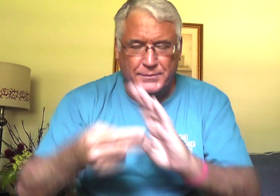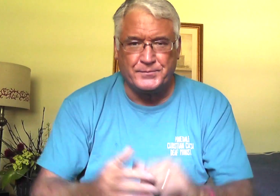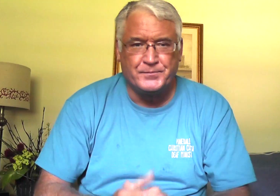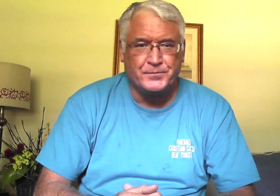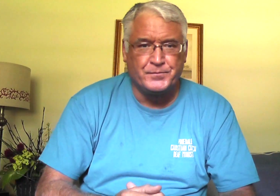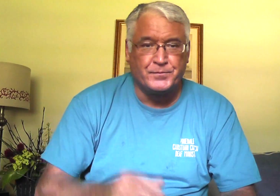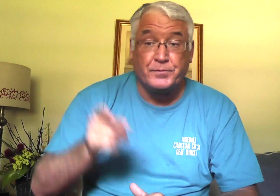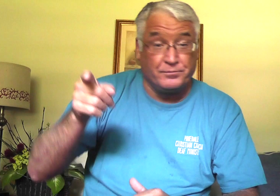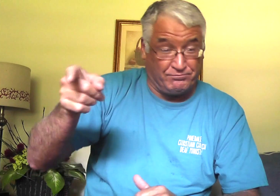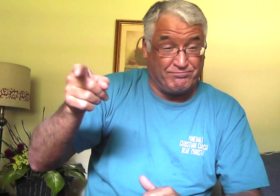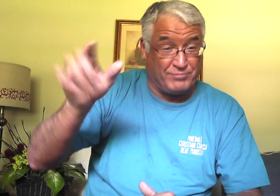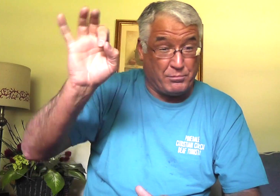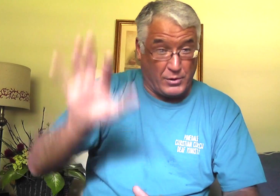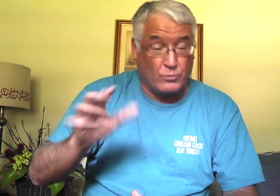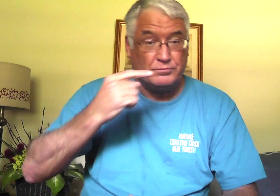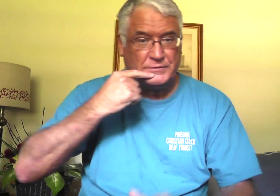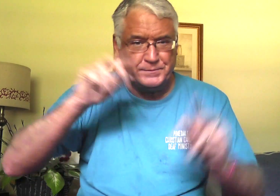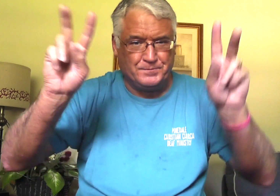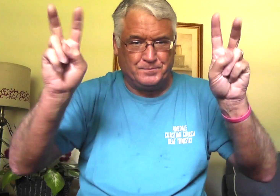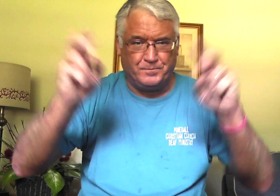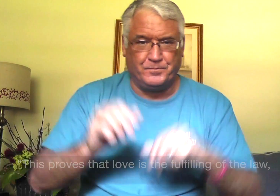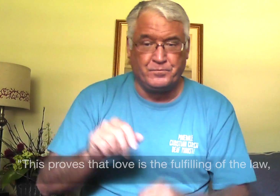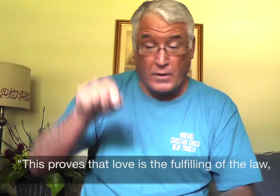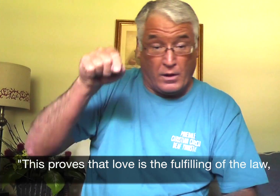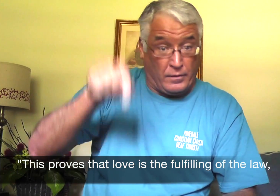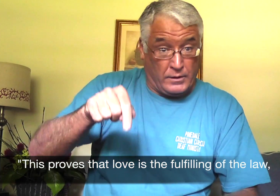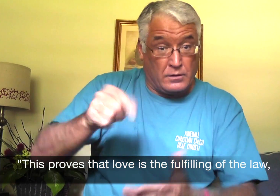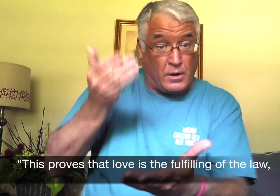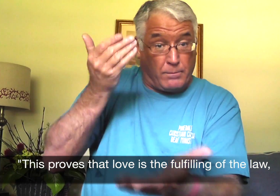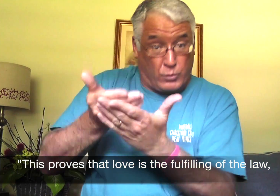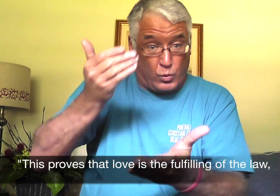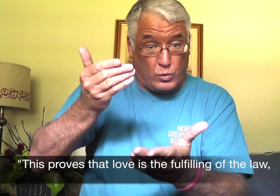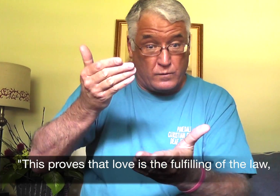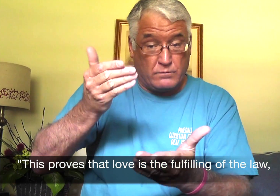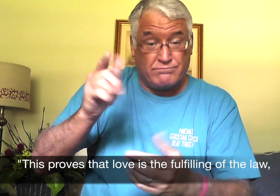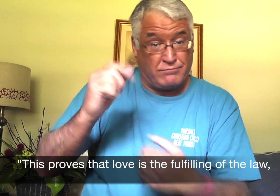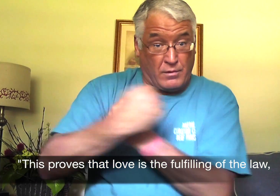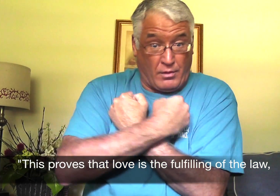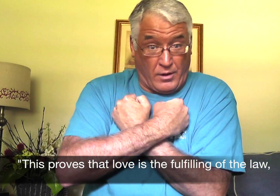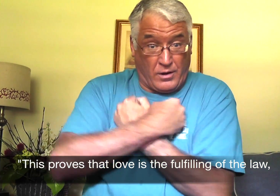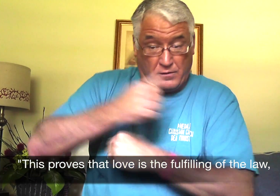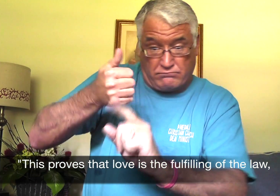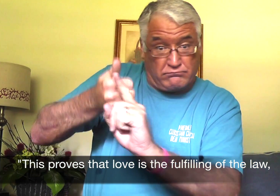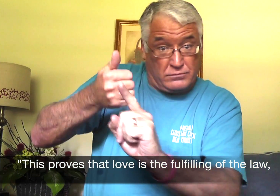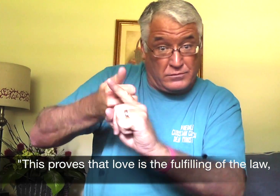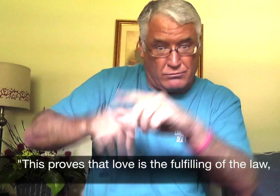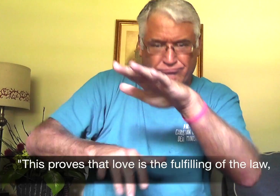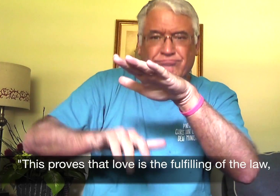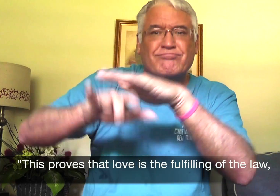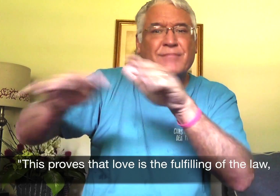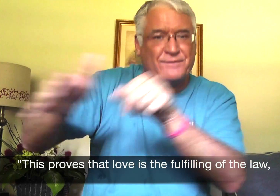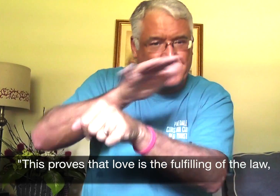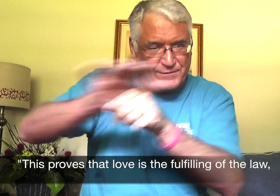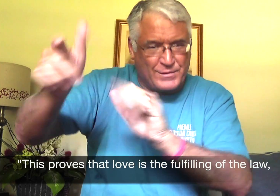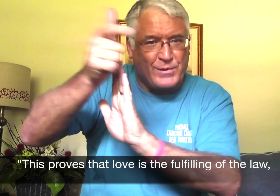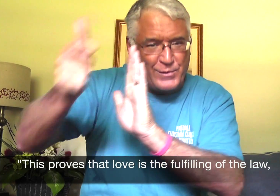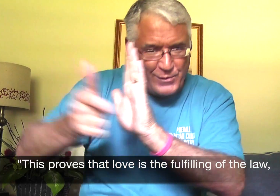clearly what Paul means. The pastor said, "This proves that love is